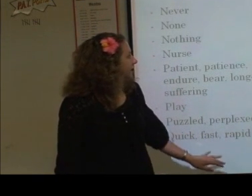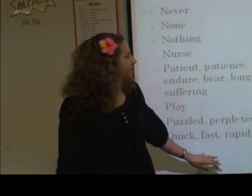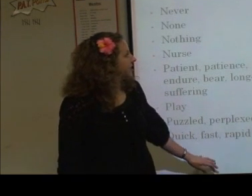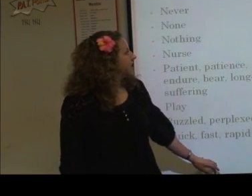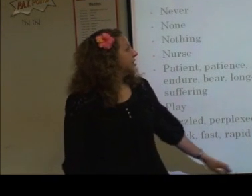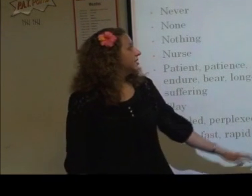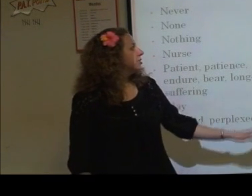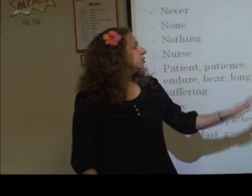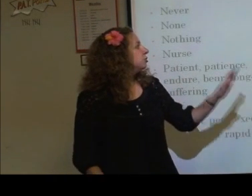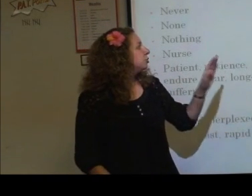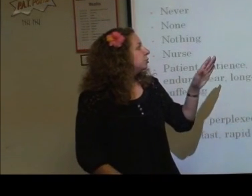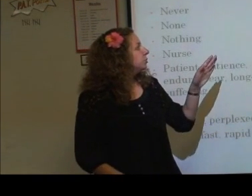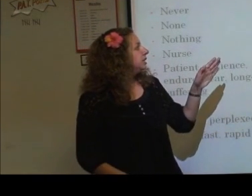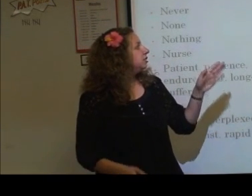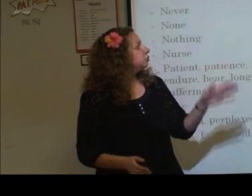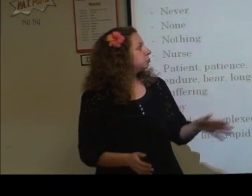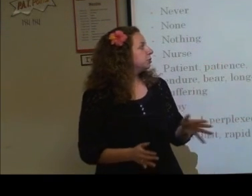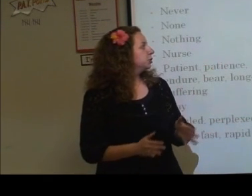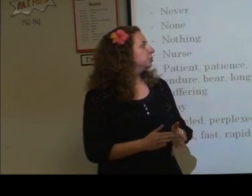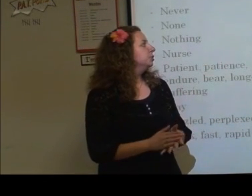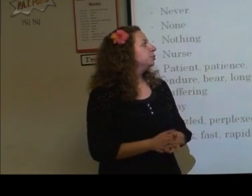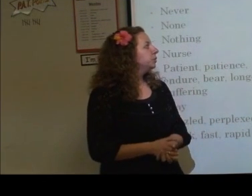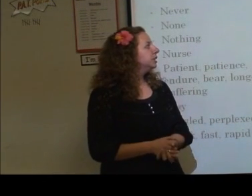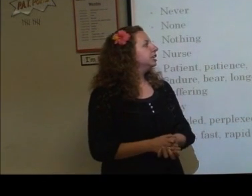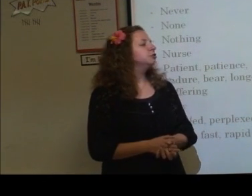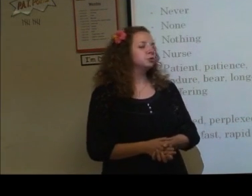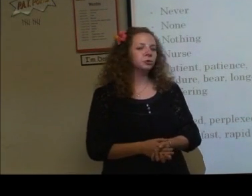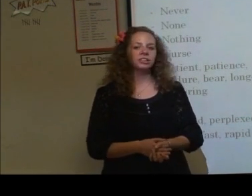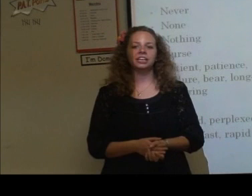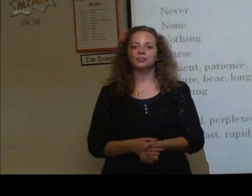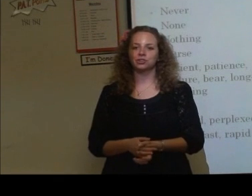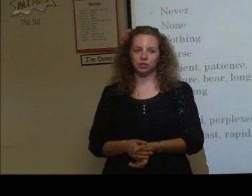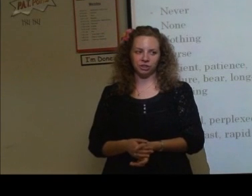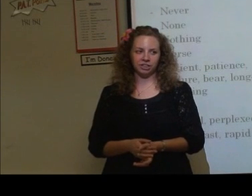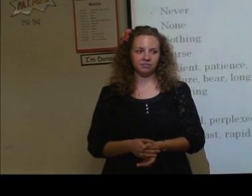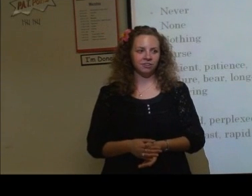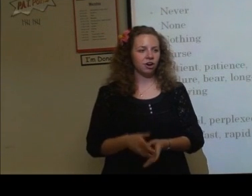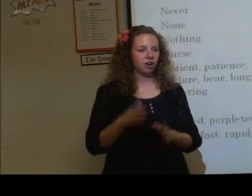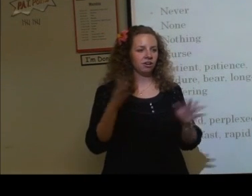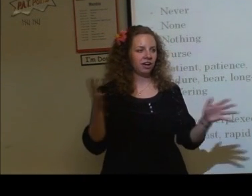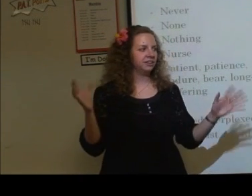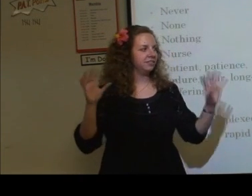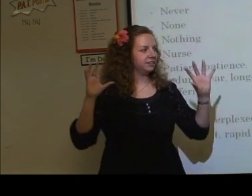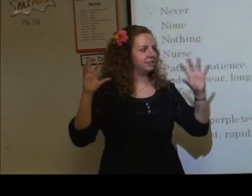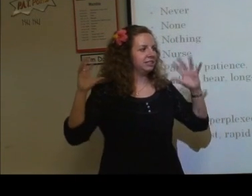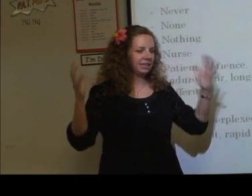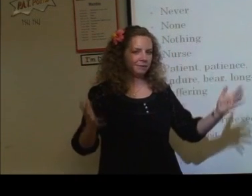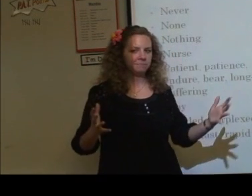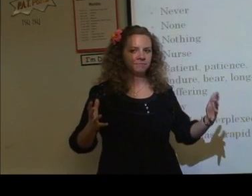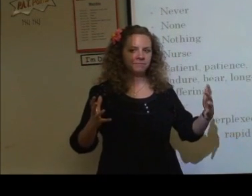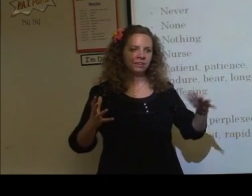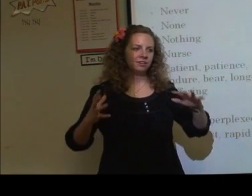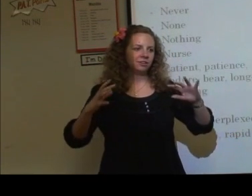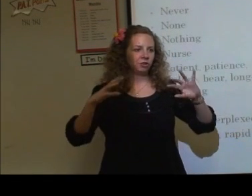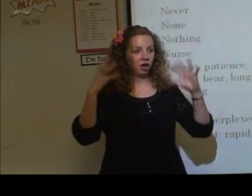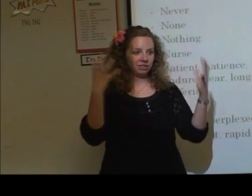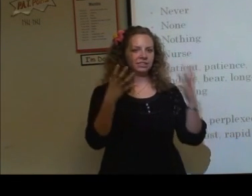And then real, true, really, truly, and surely are all kind of like the same